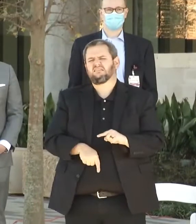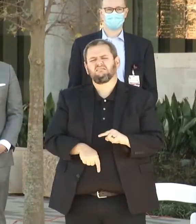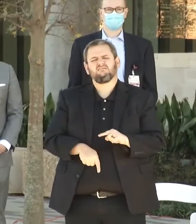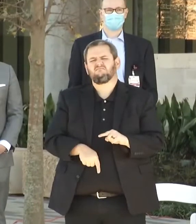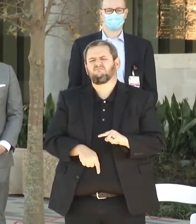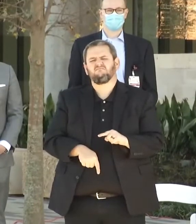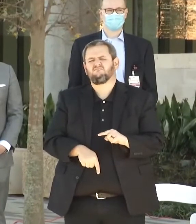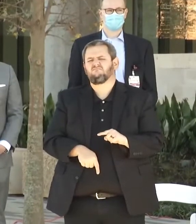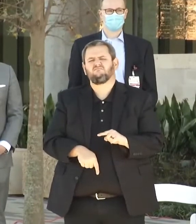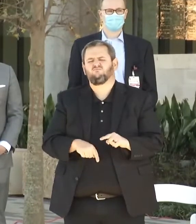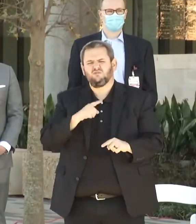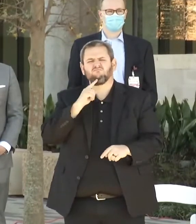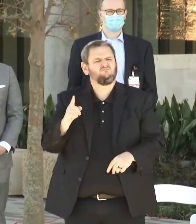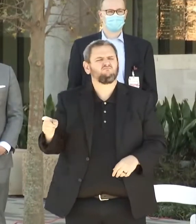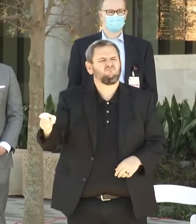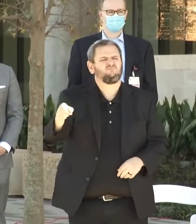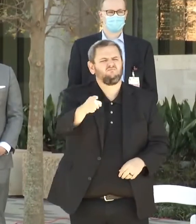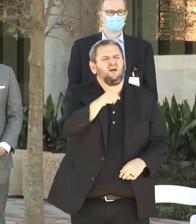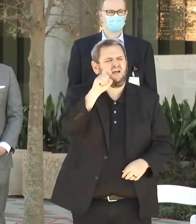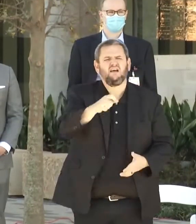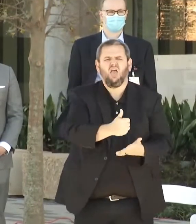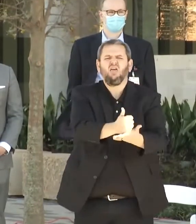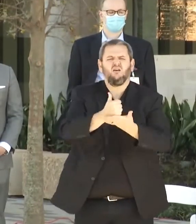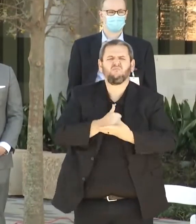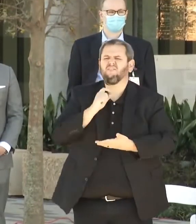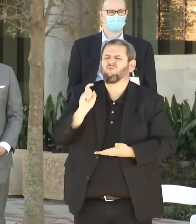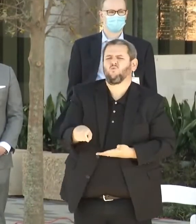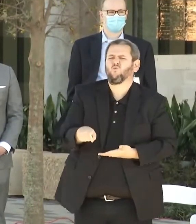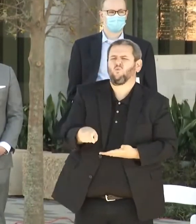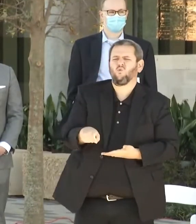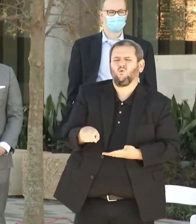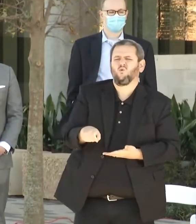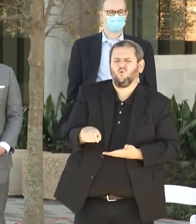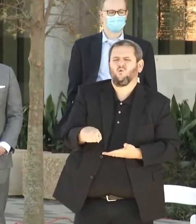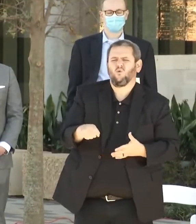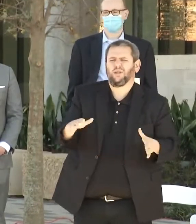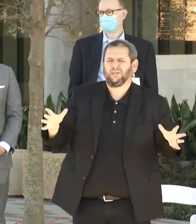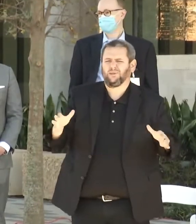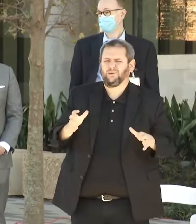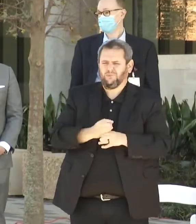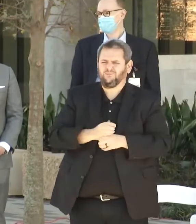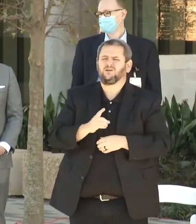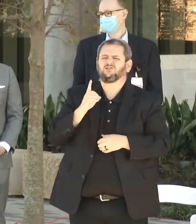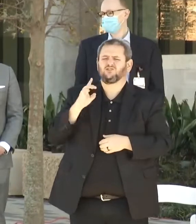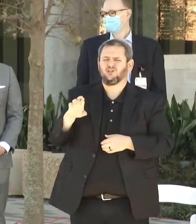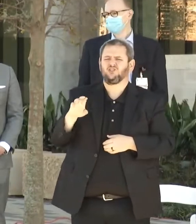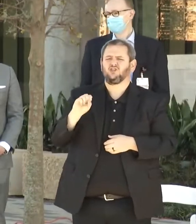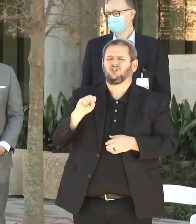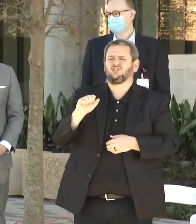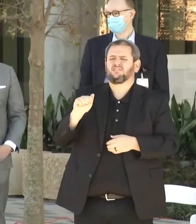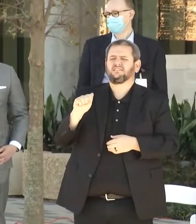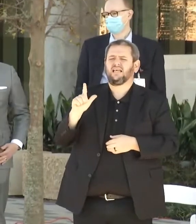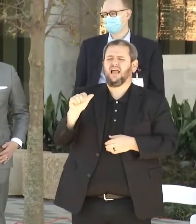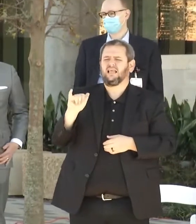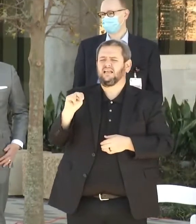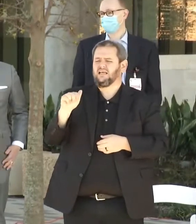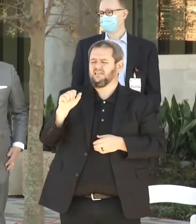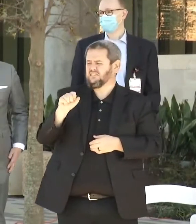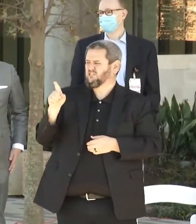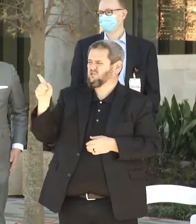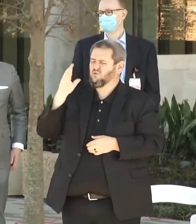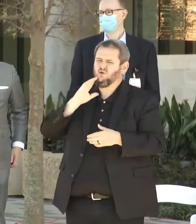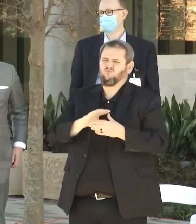for stopping the spread of this disease. I would like to introduce Dr. Linda Salinas, who is the OU Health epidemiologist and